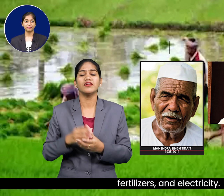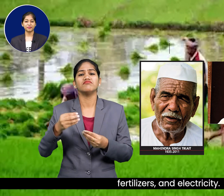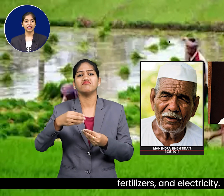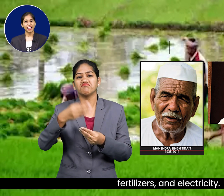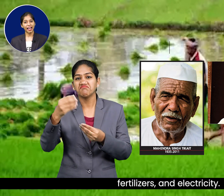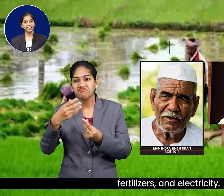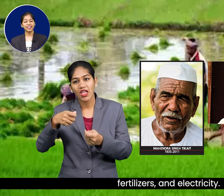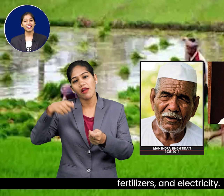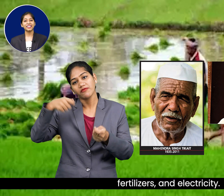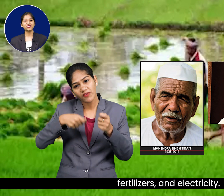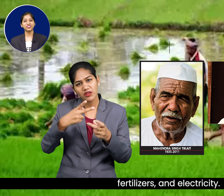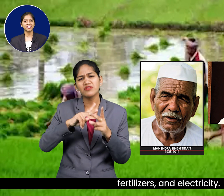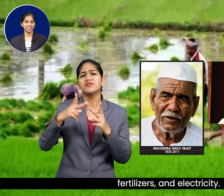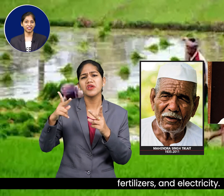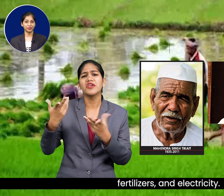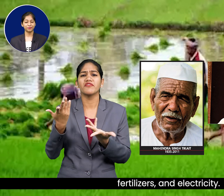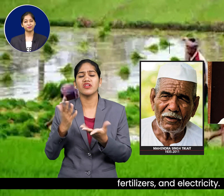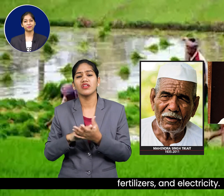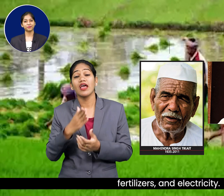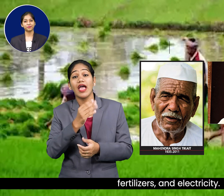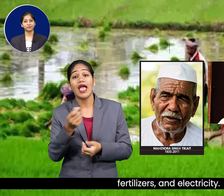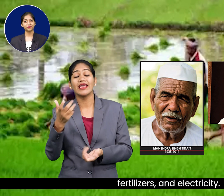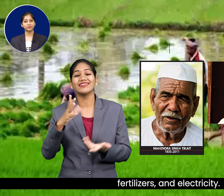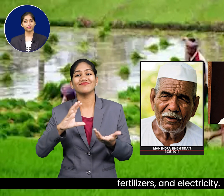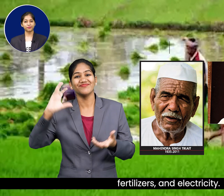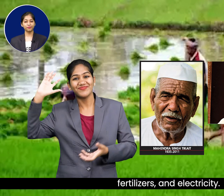fertilizers and electricity.